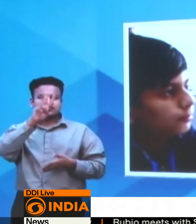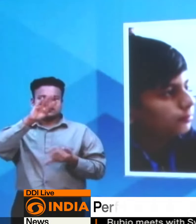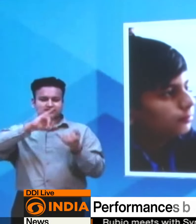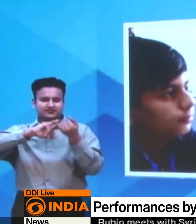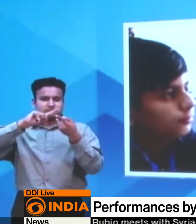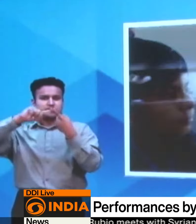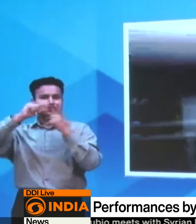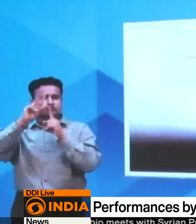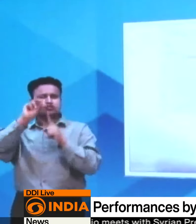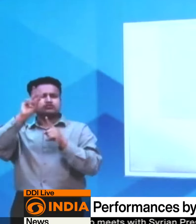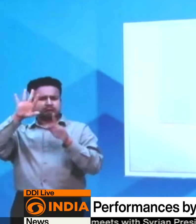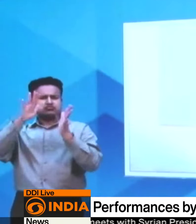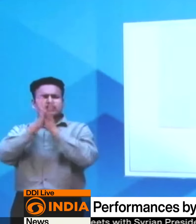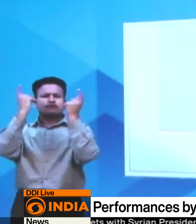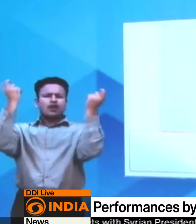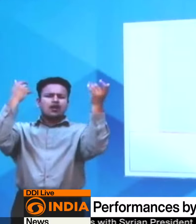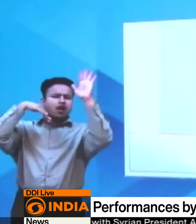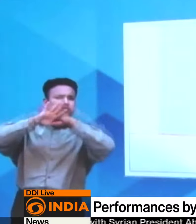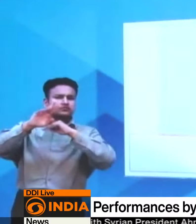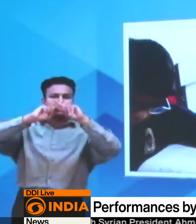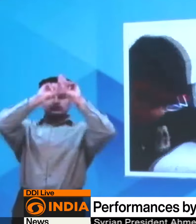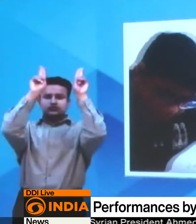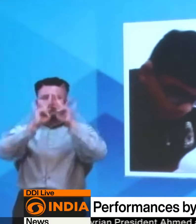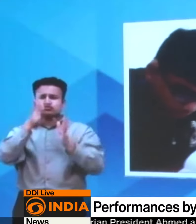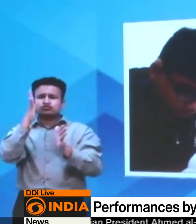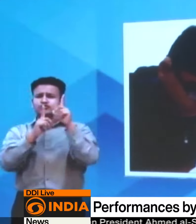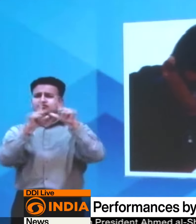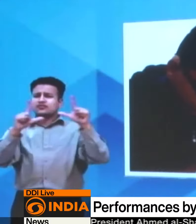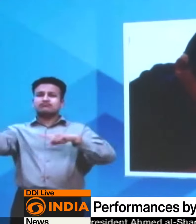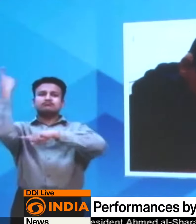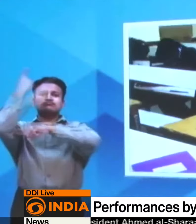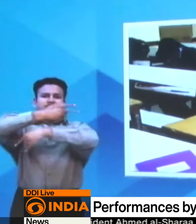Project Inclusion app to support inclusive classrooms.